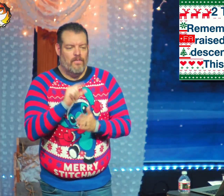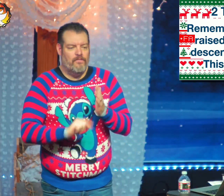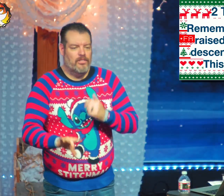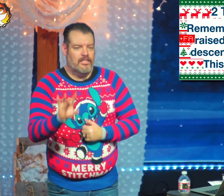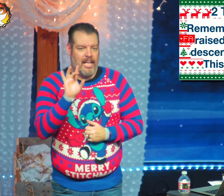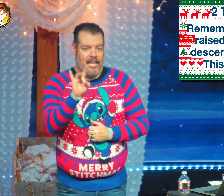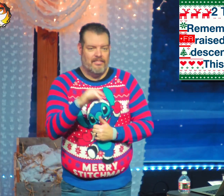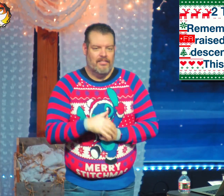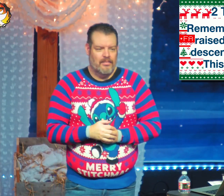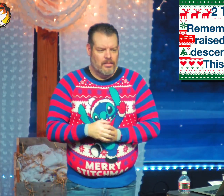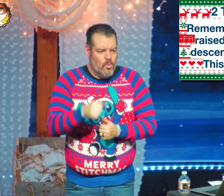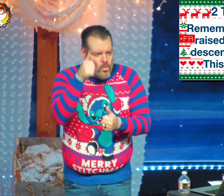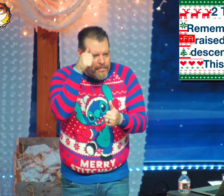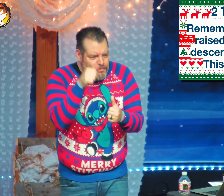Second,